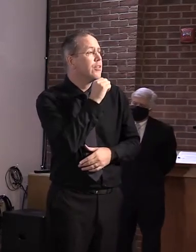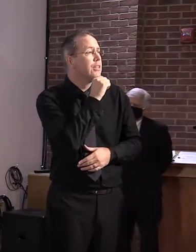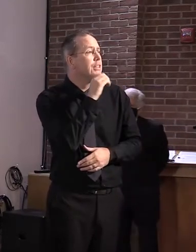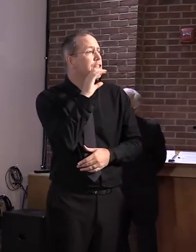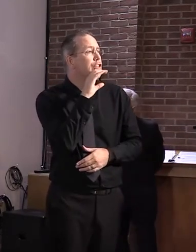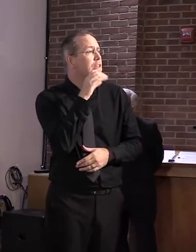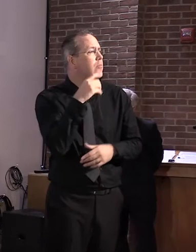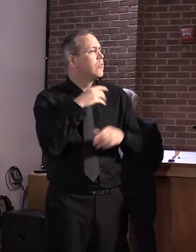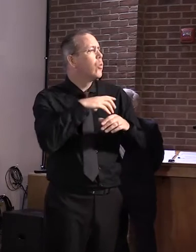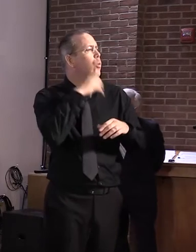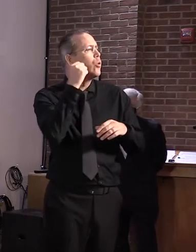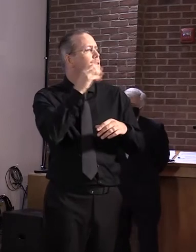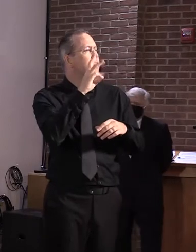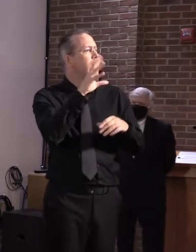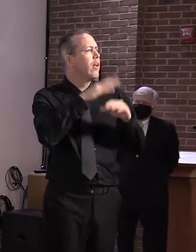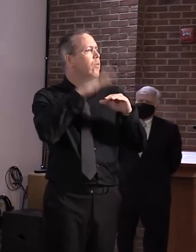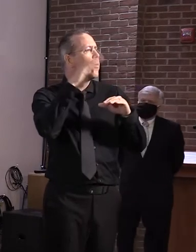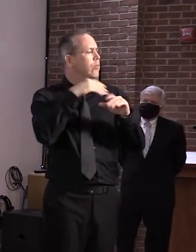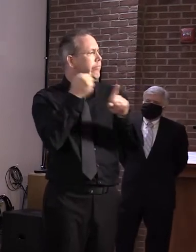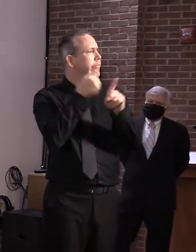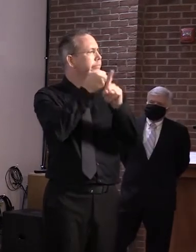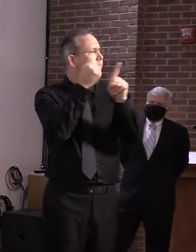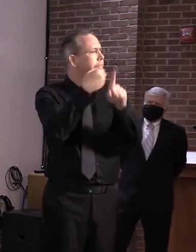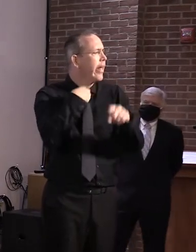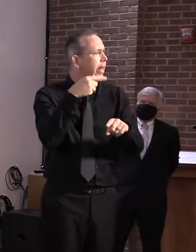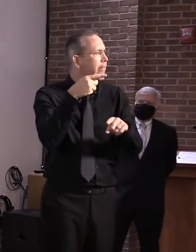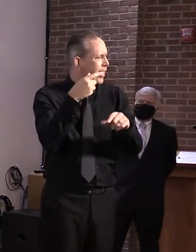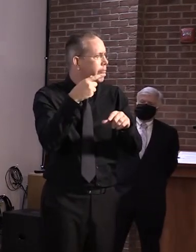by many, many years, actually.